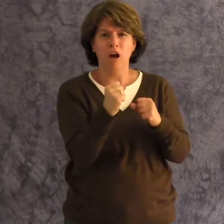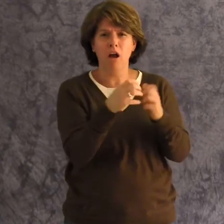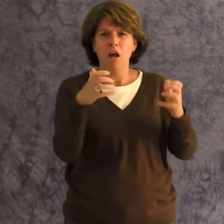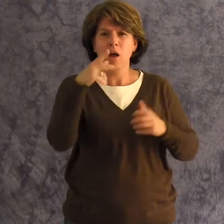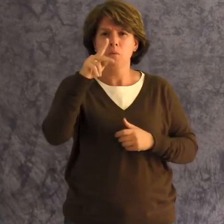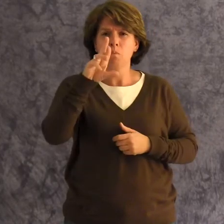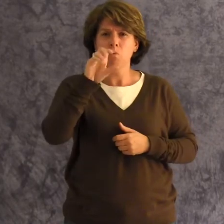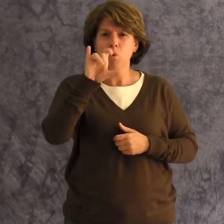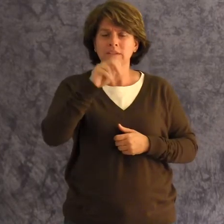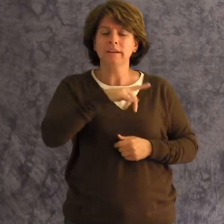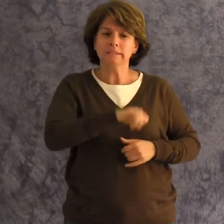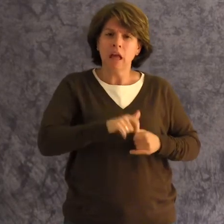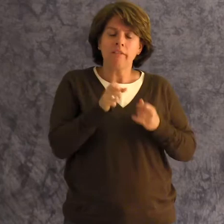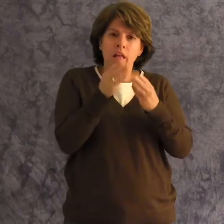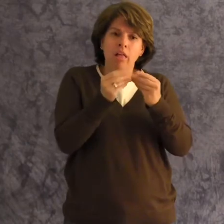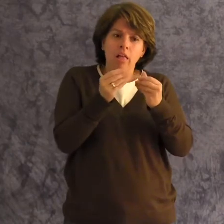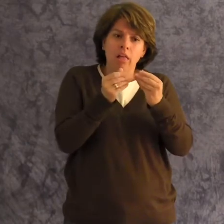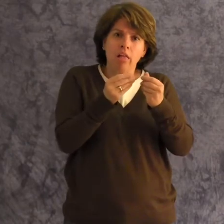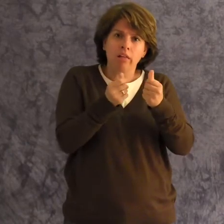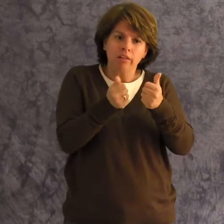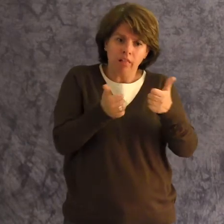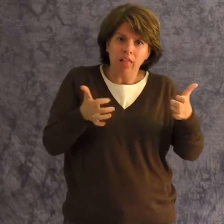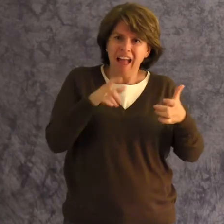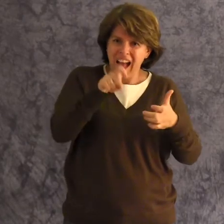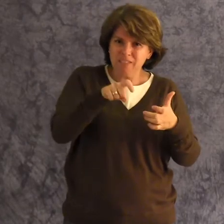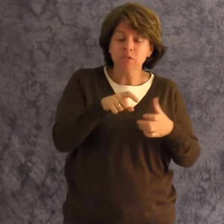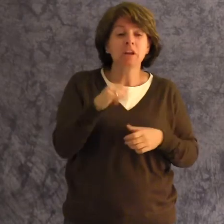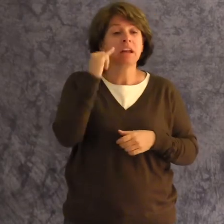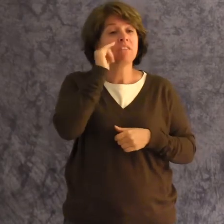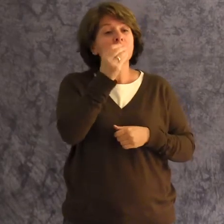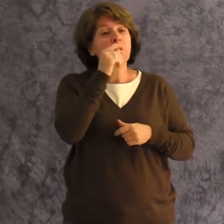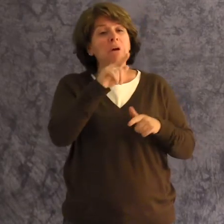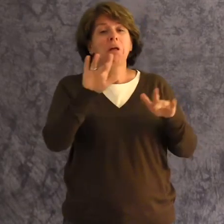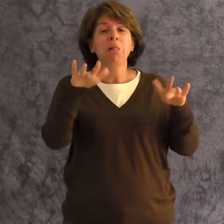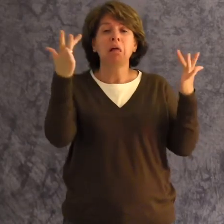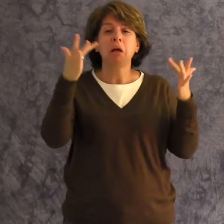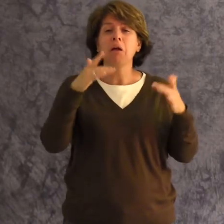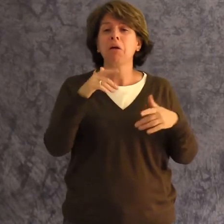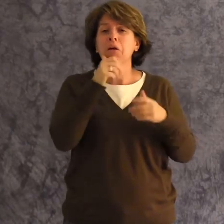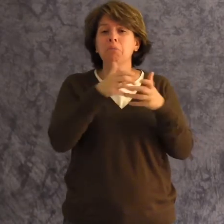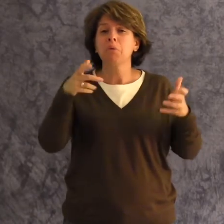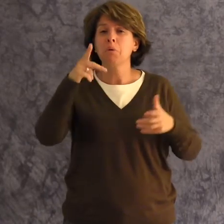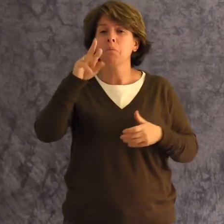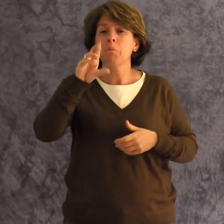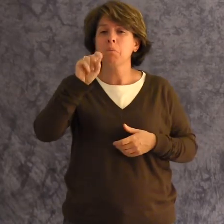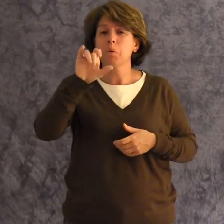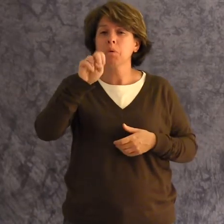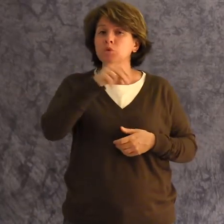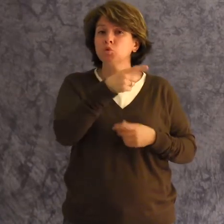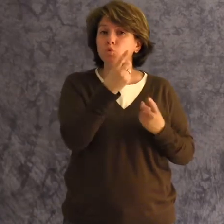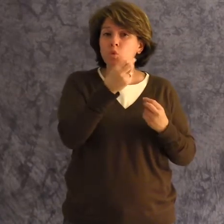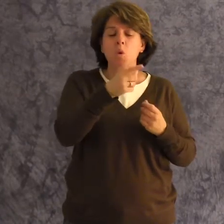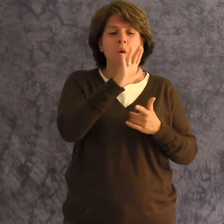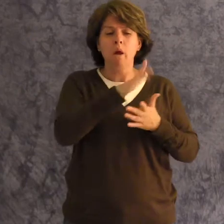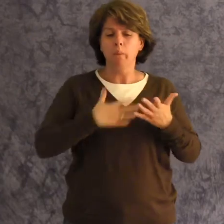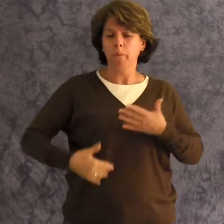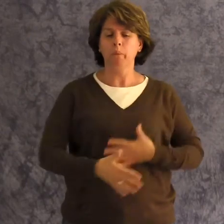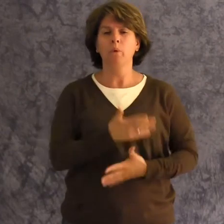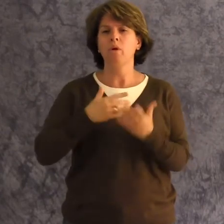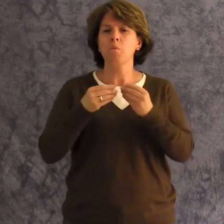time. Materials that don't have quite so much protein pass through to the small intestines more readily. After food and